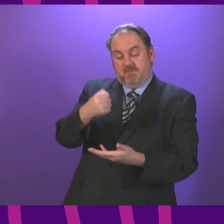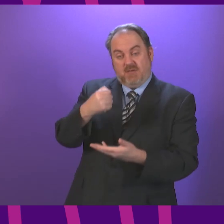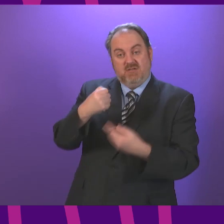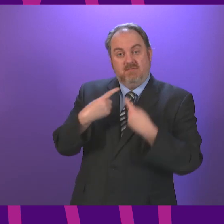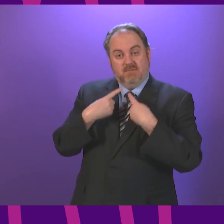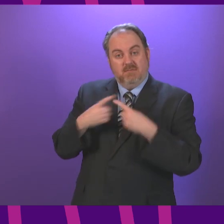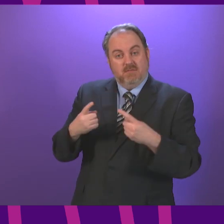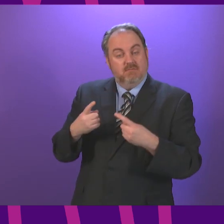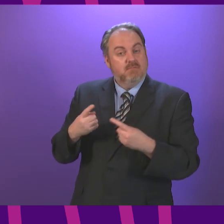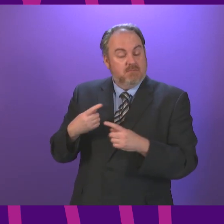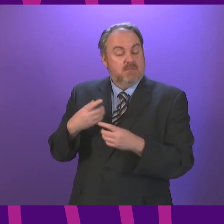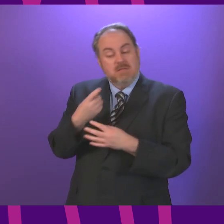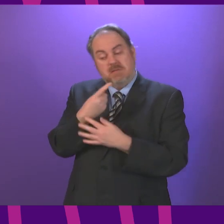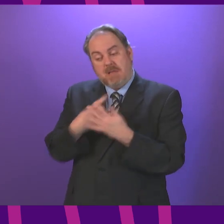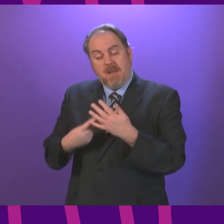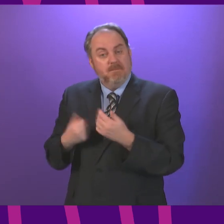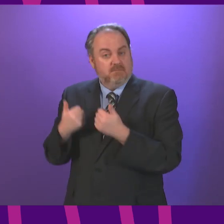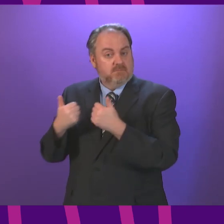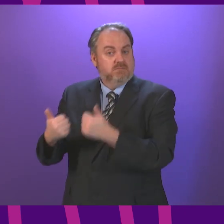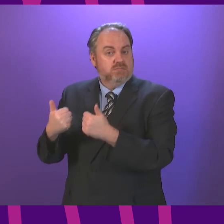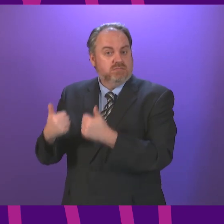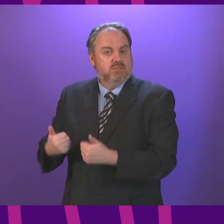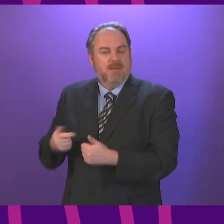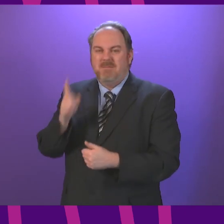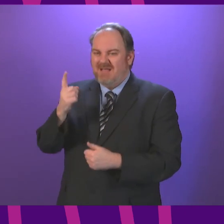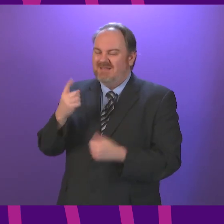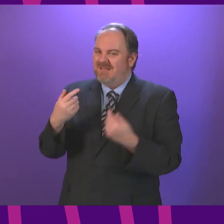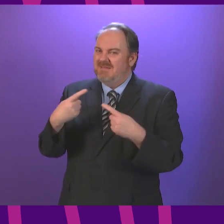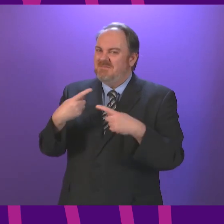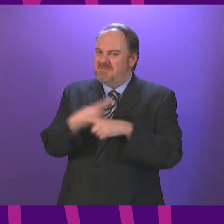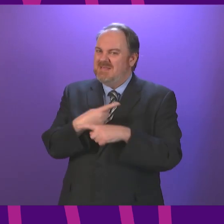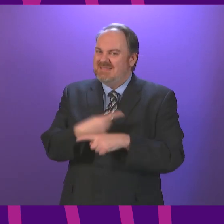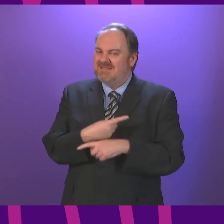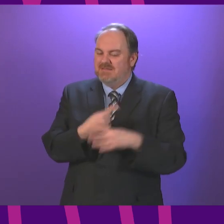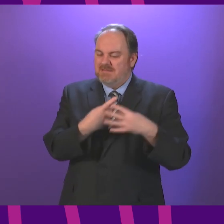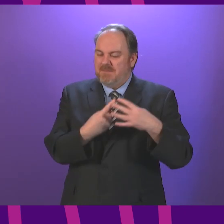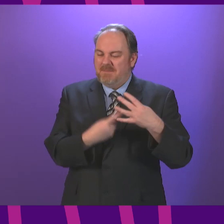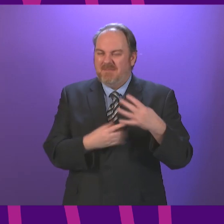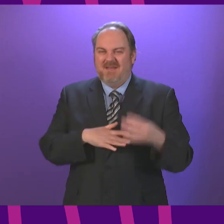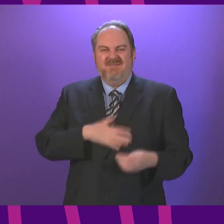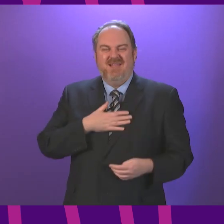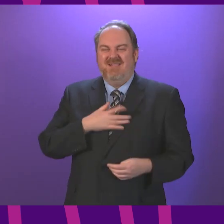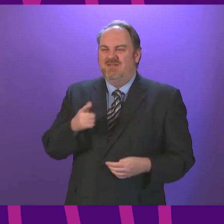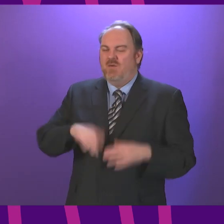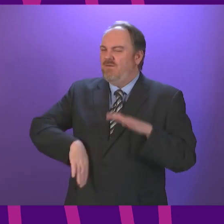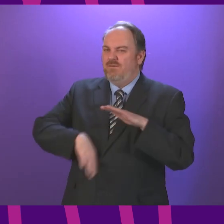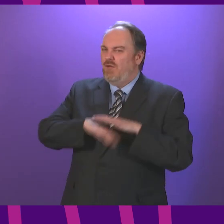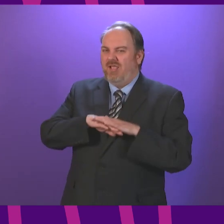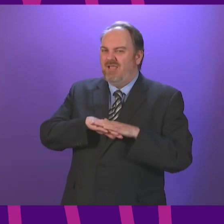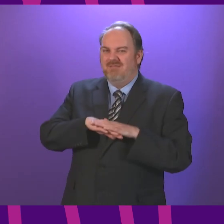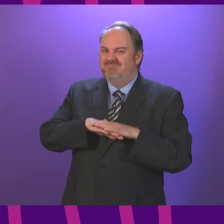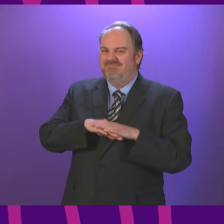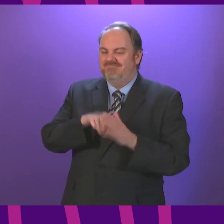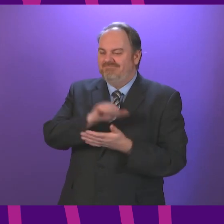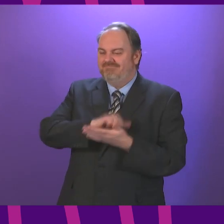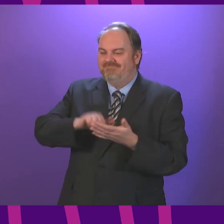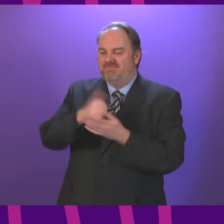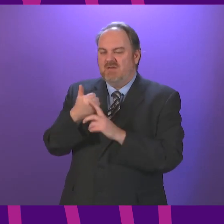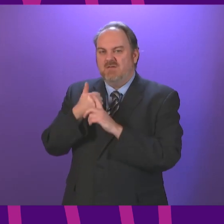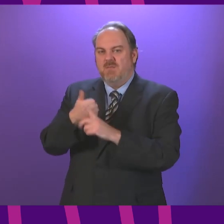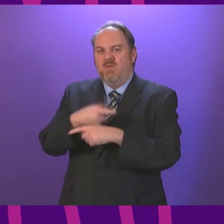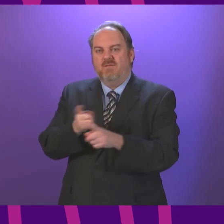but I do think it had omissions in it. It, in certain respects, felt partial and incomplete, and I think support for